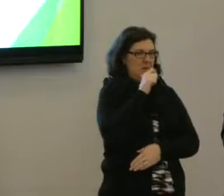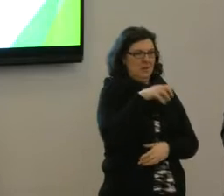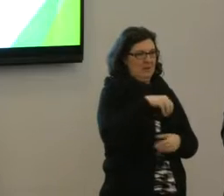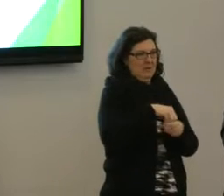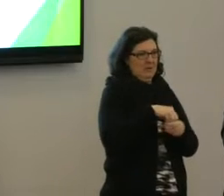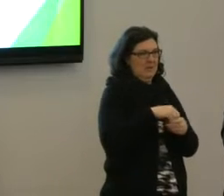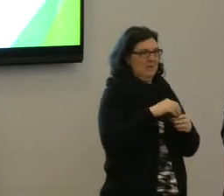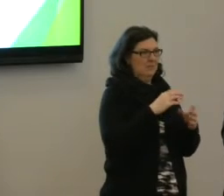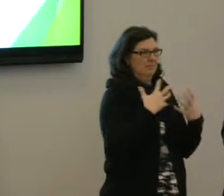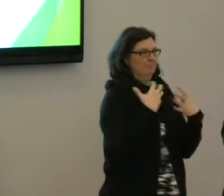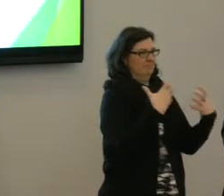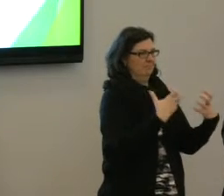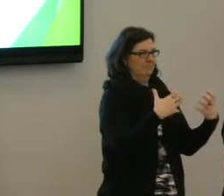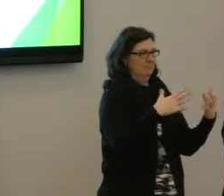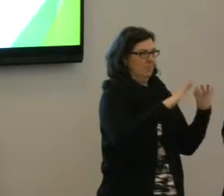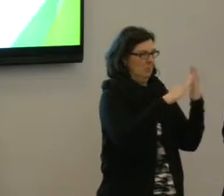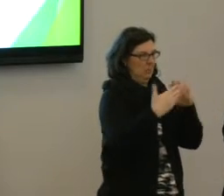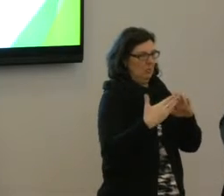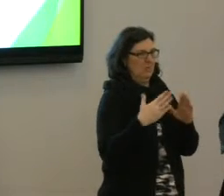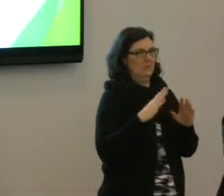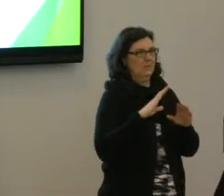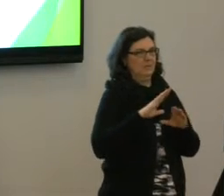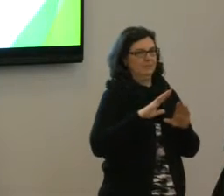away. And